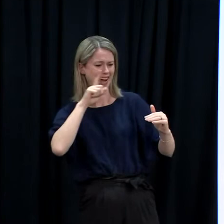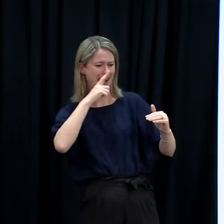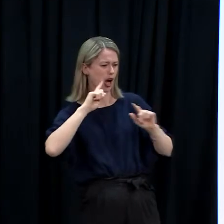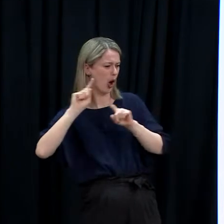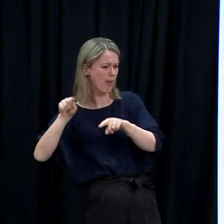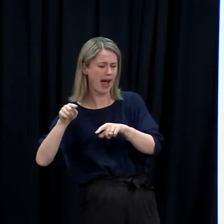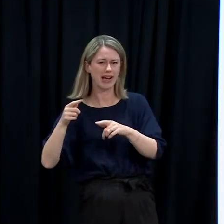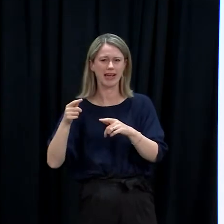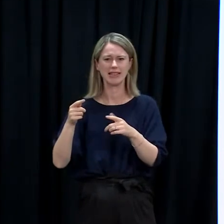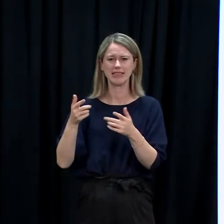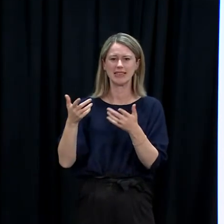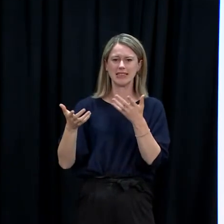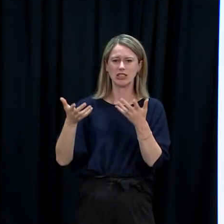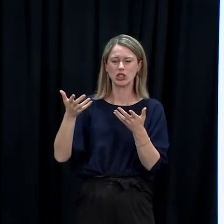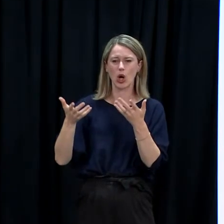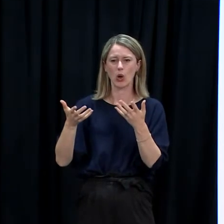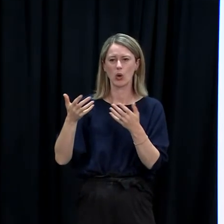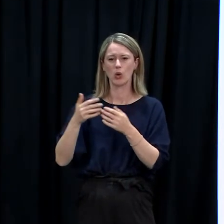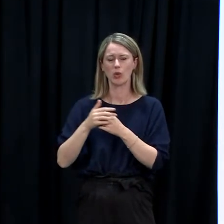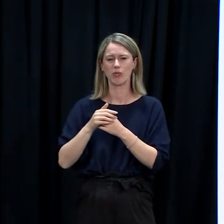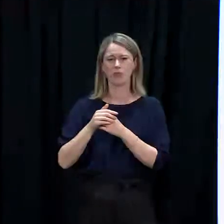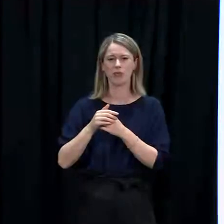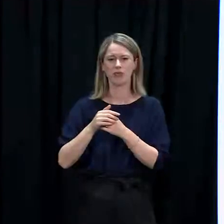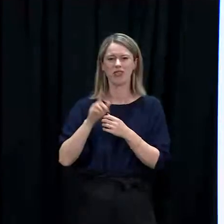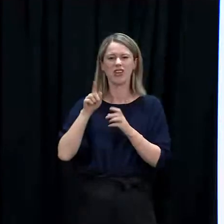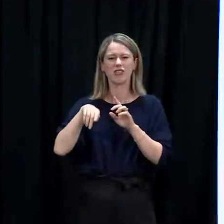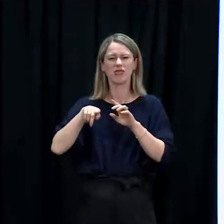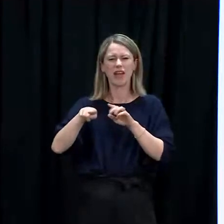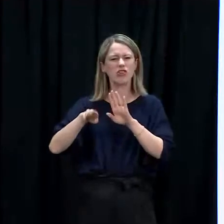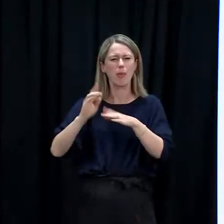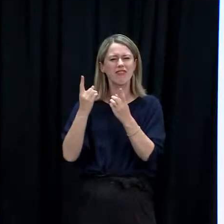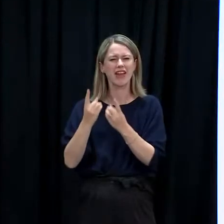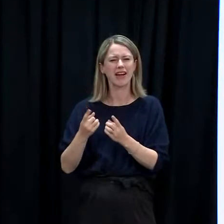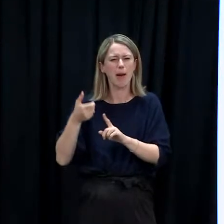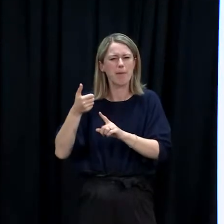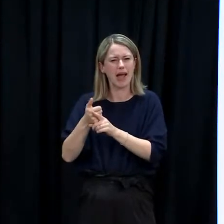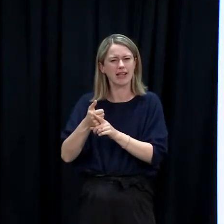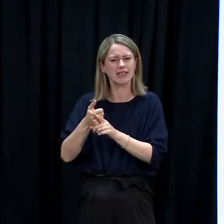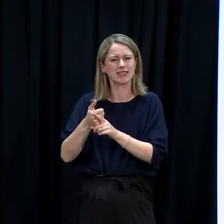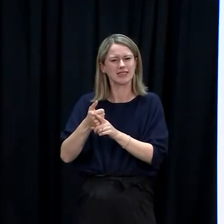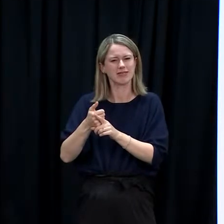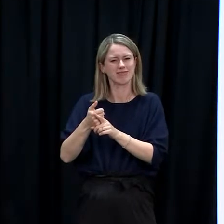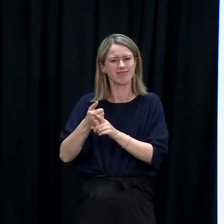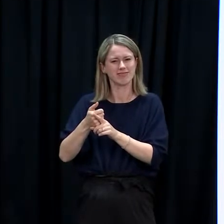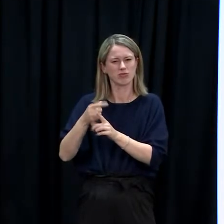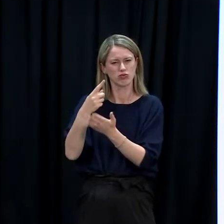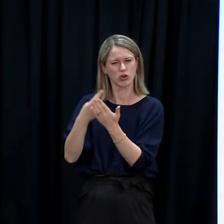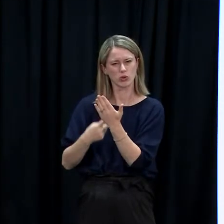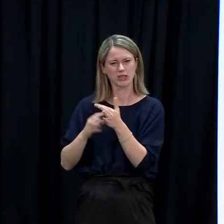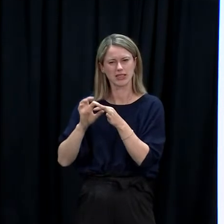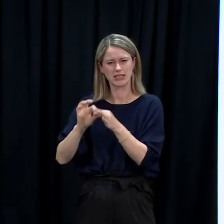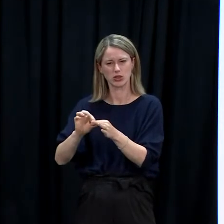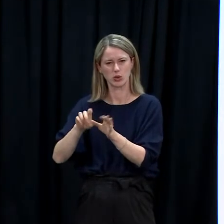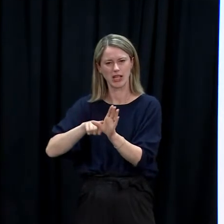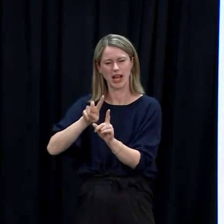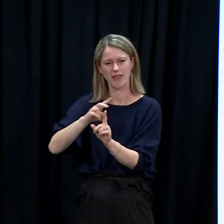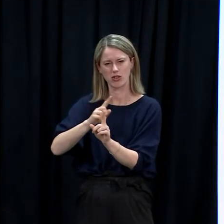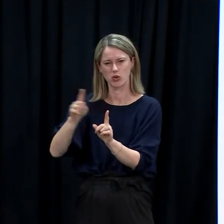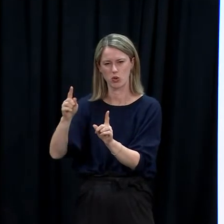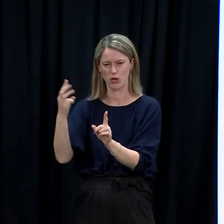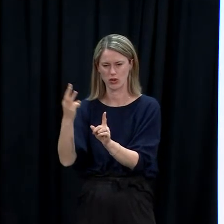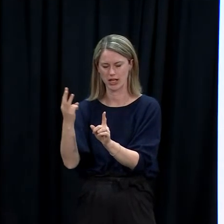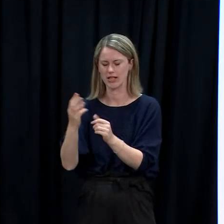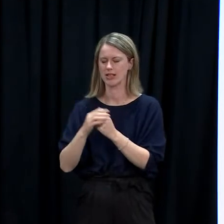guess that wasn't one of the factors in making the decision, but it's certainly a flow-on benefit from it, that it will help the schools to be able to manage that balance as